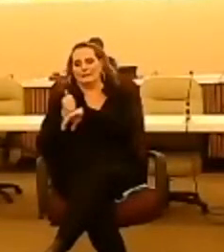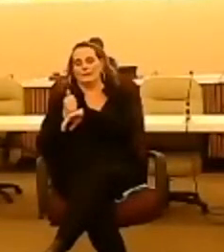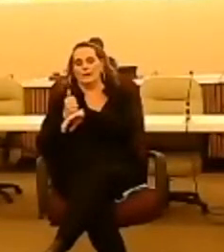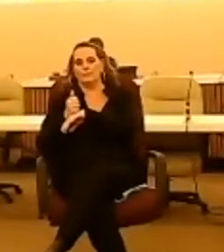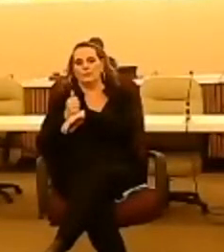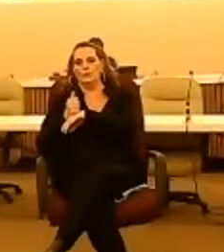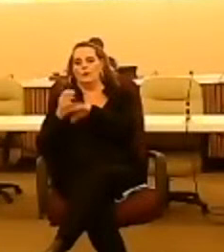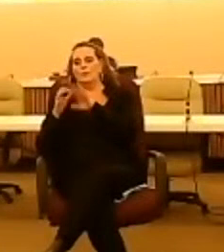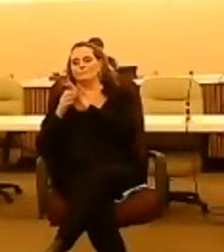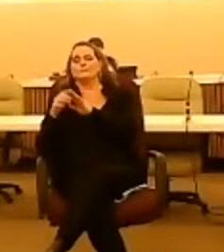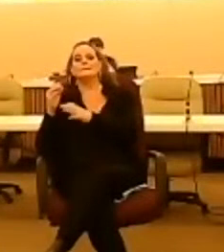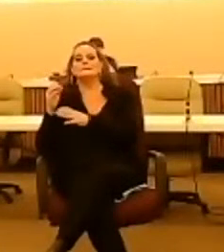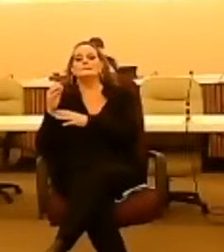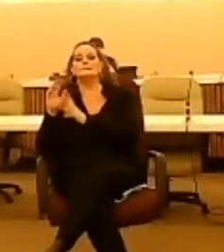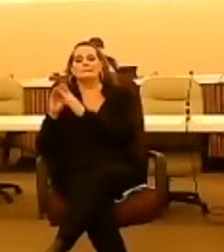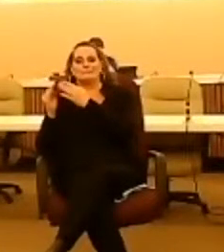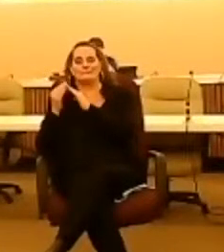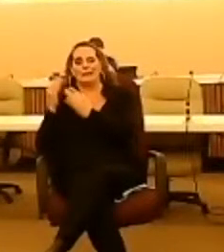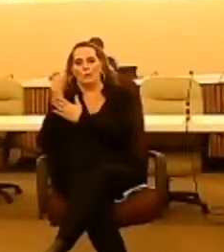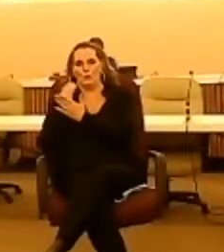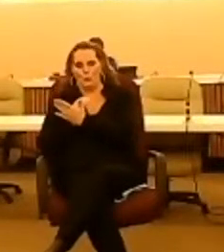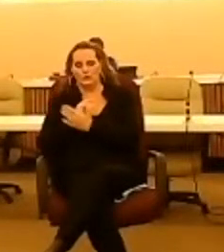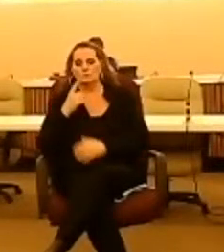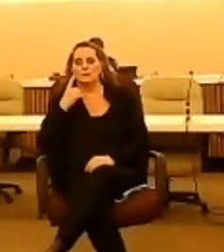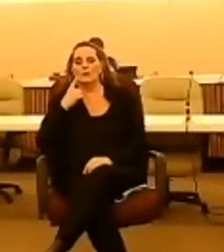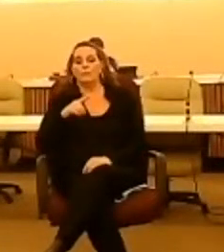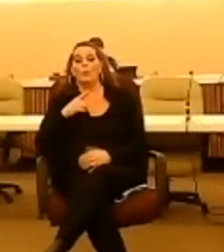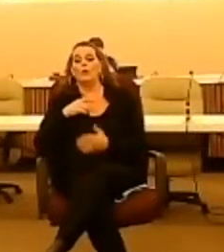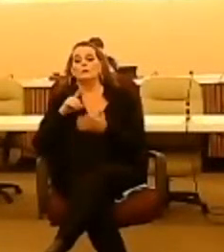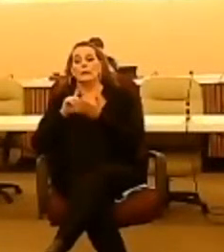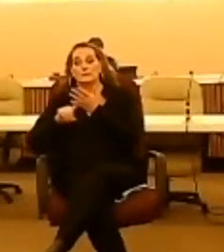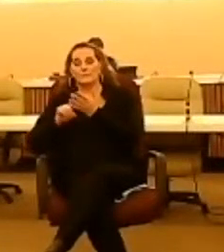submitting that both for inspection and then eventually for